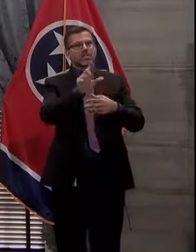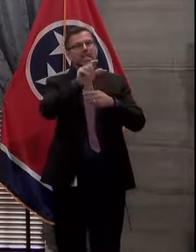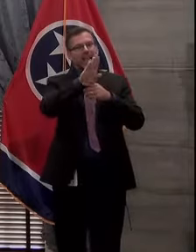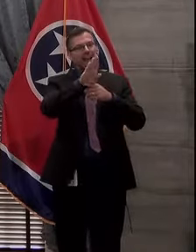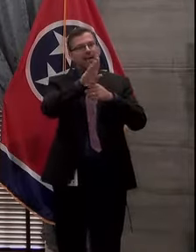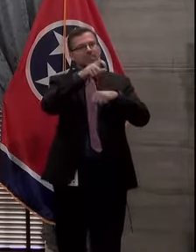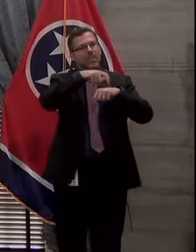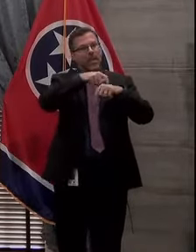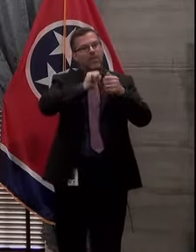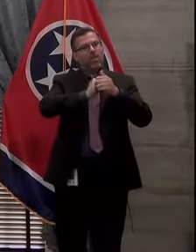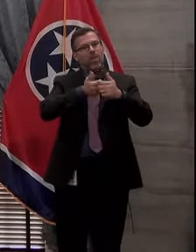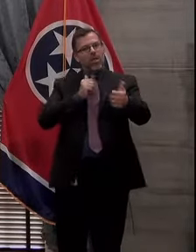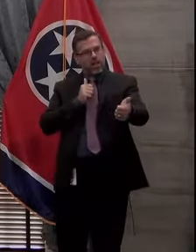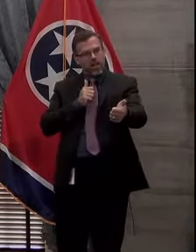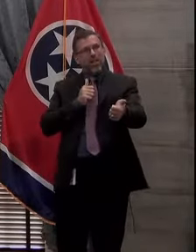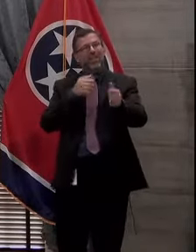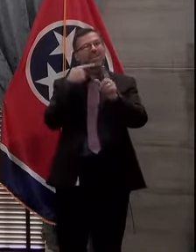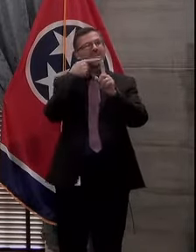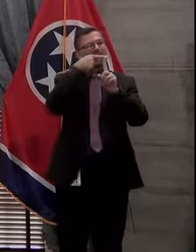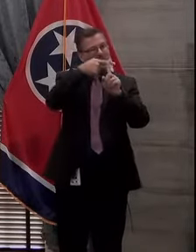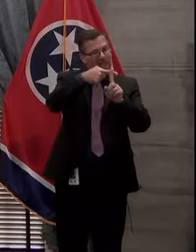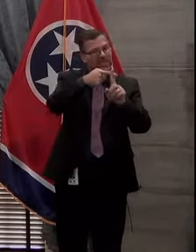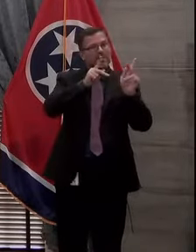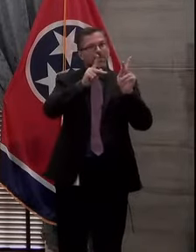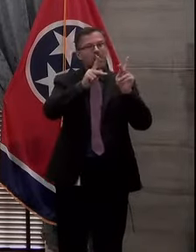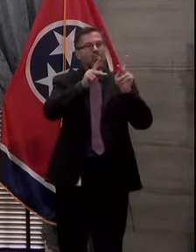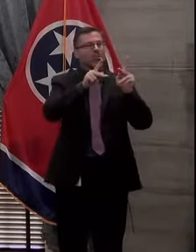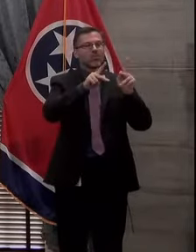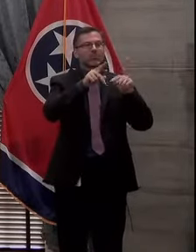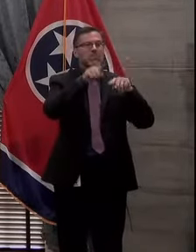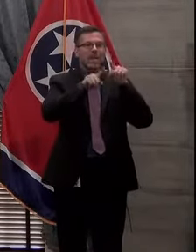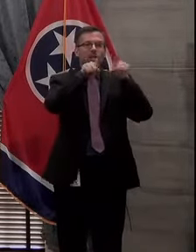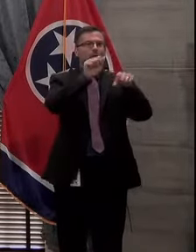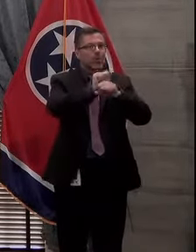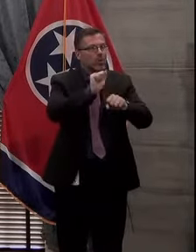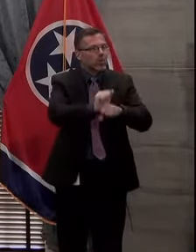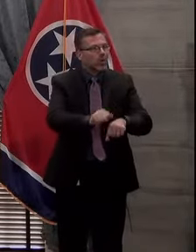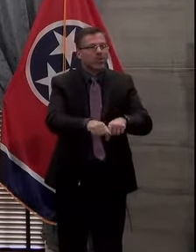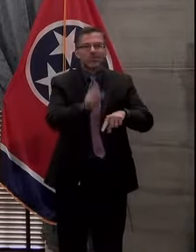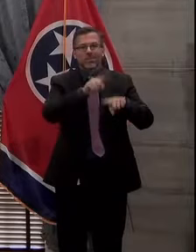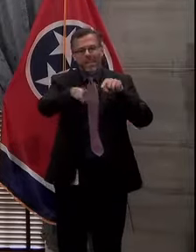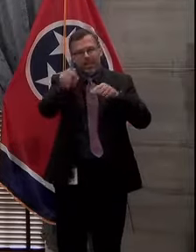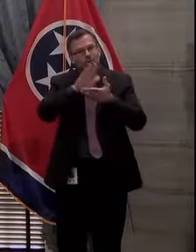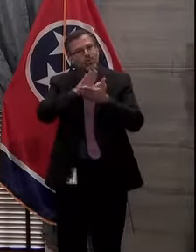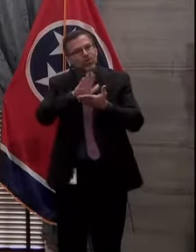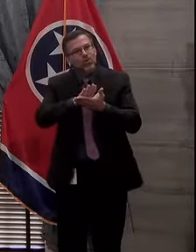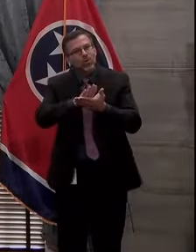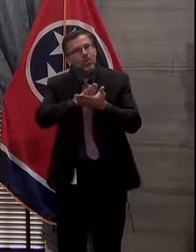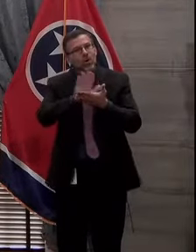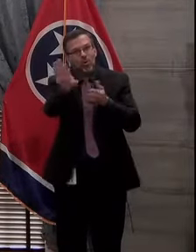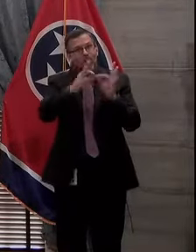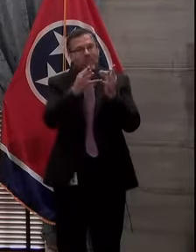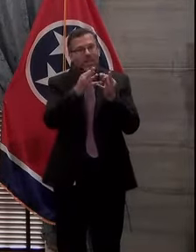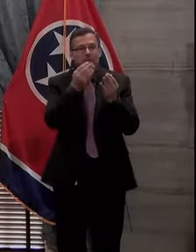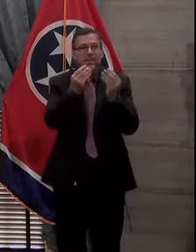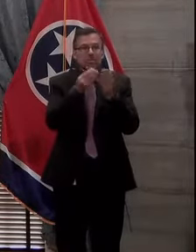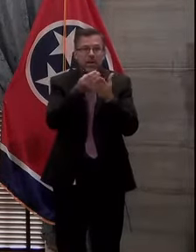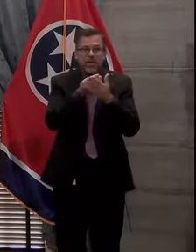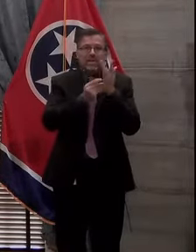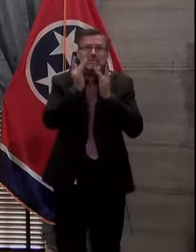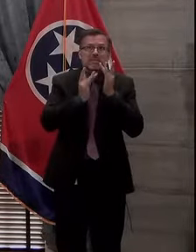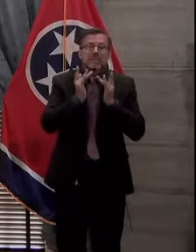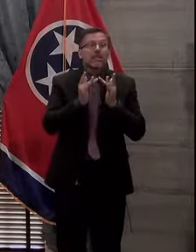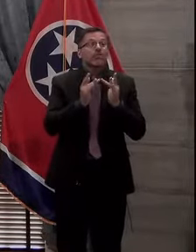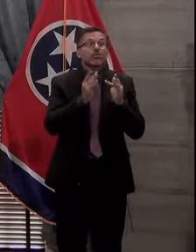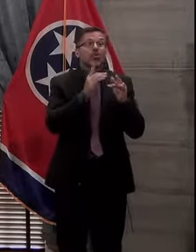it also contributes to the time that they're out of the workforce, they're out of school, perhaps out of earning income. So it's really important after those 10 days,